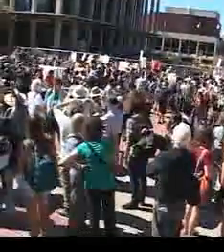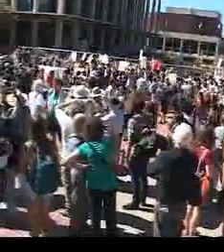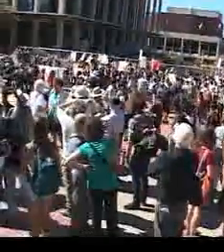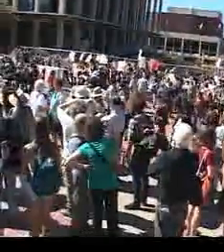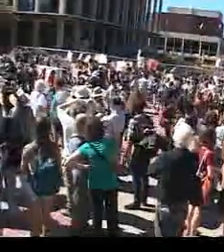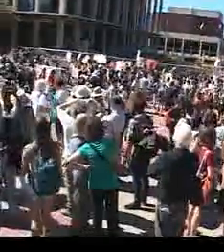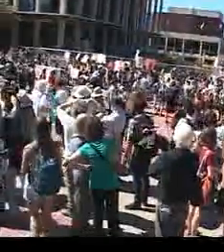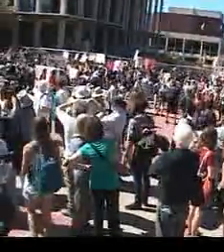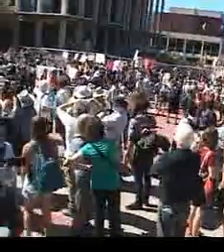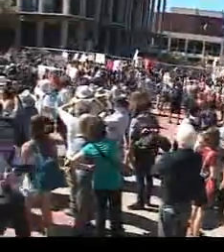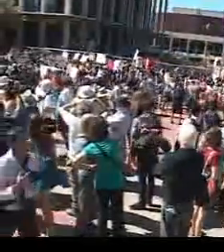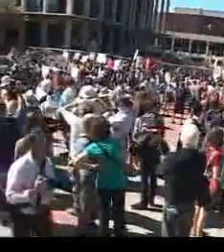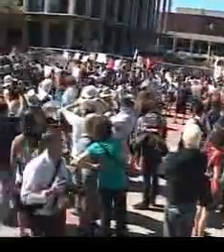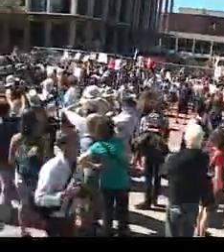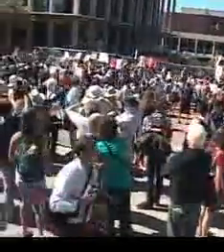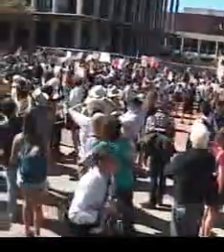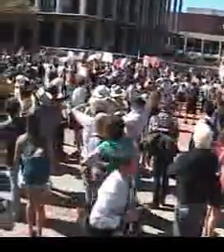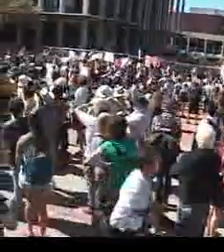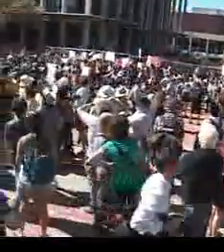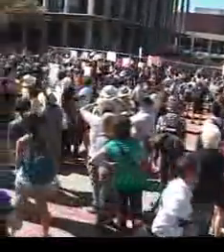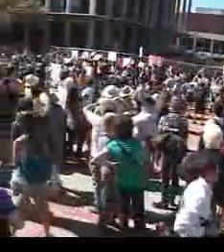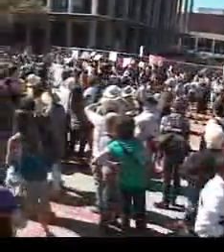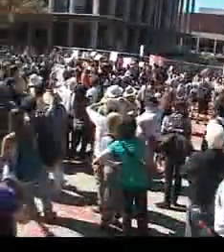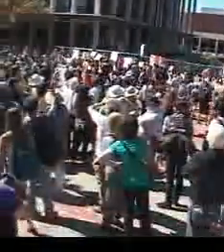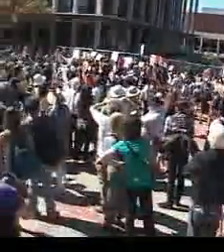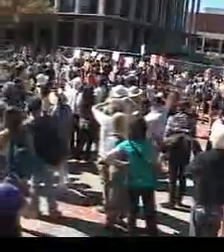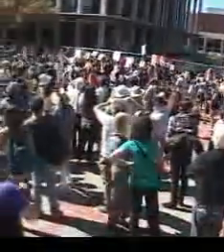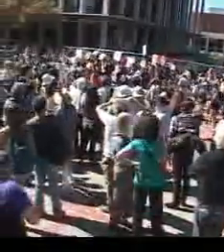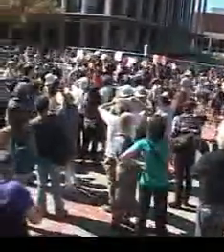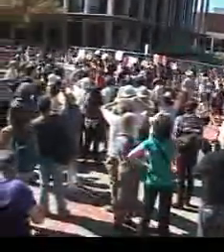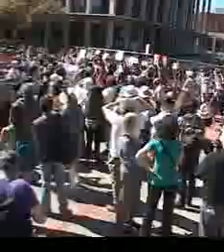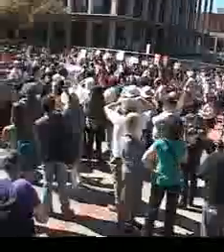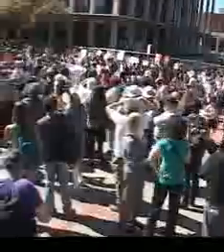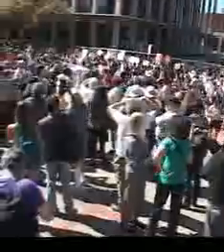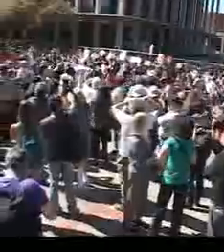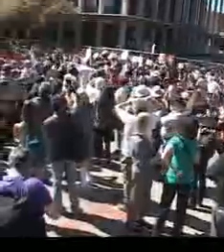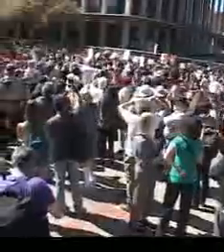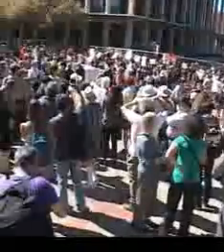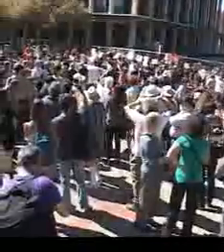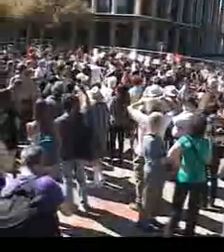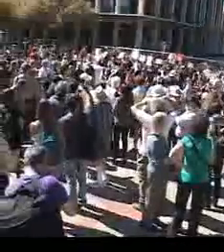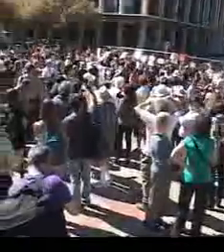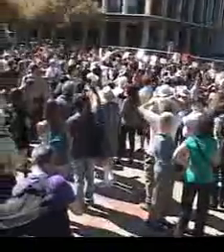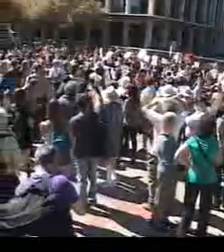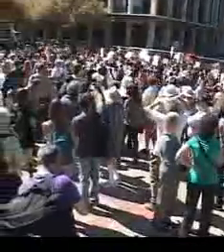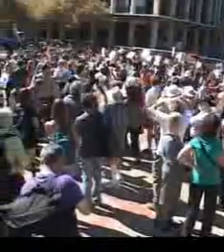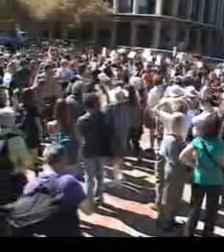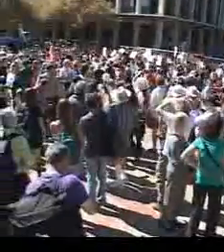Woo!